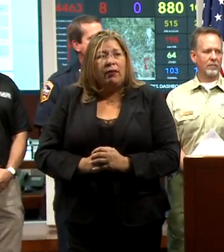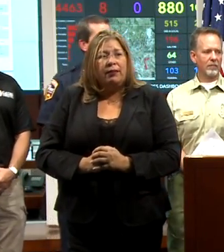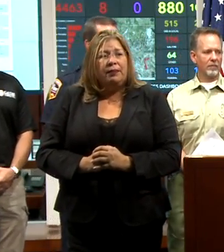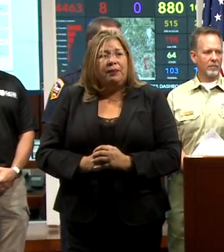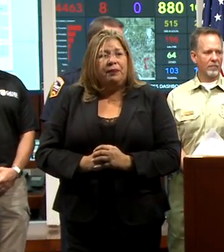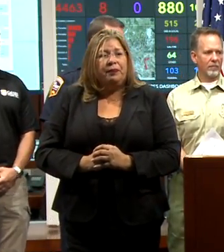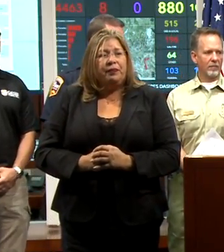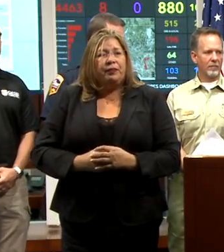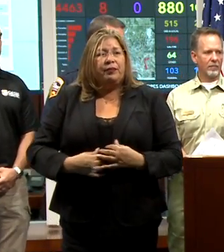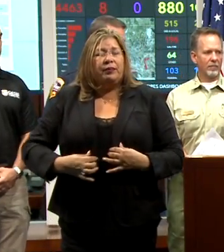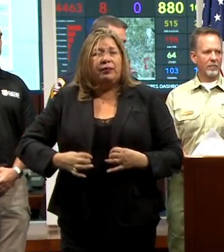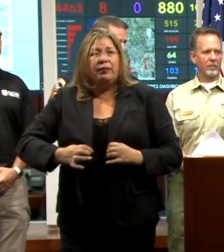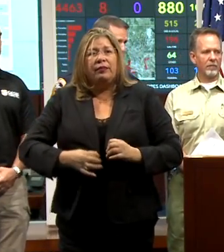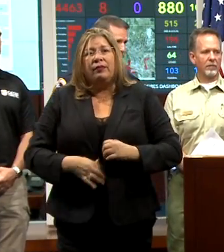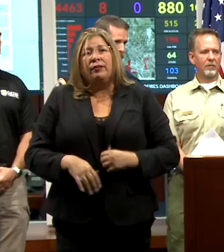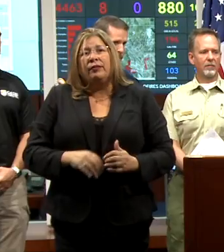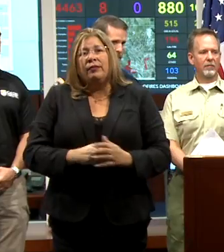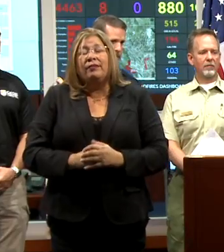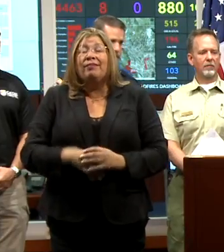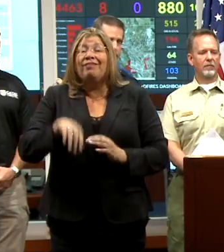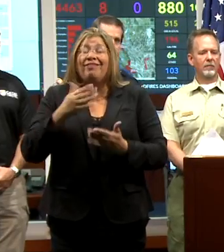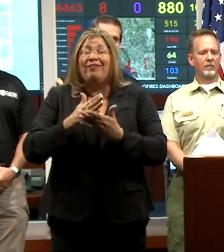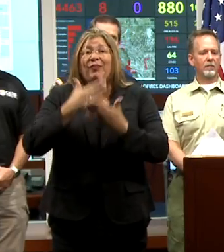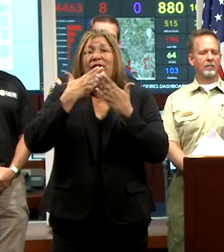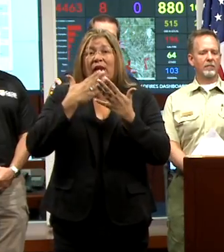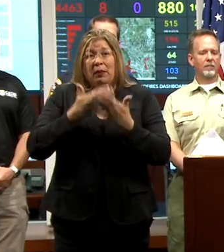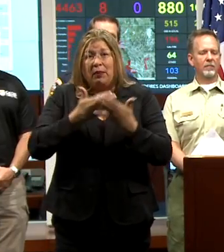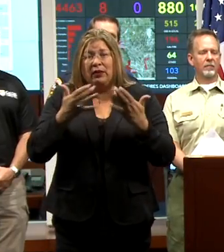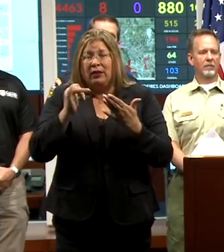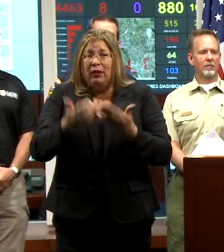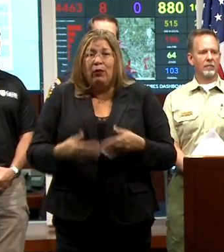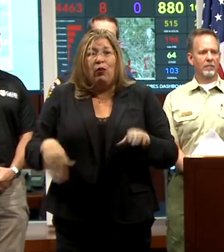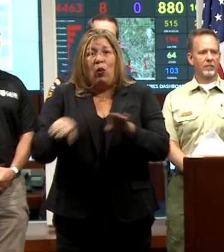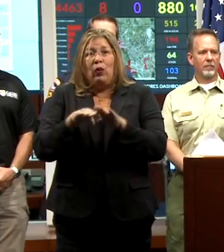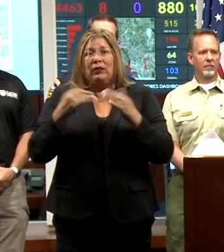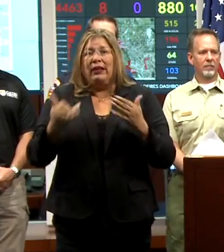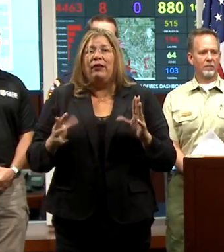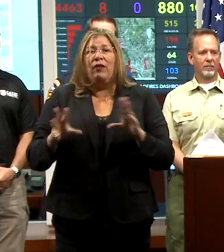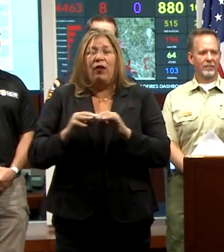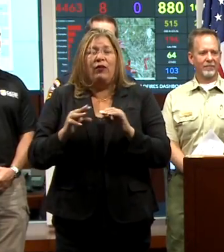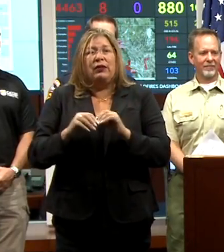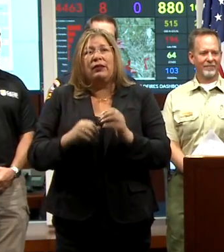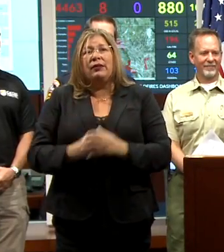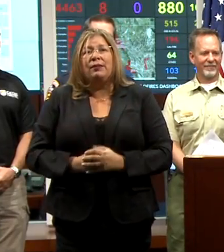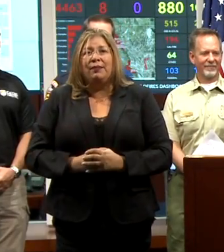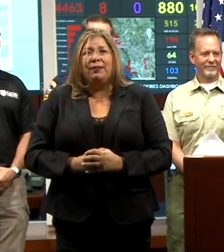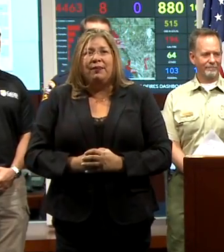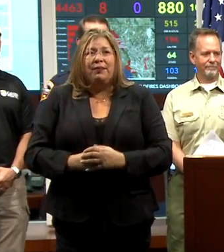All right, thank you very much. This concludes today's press conference.